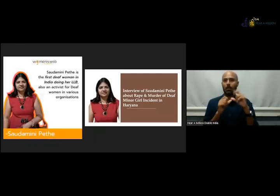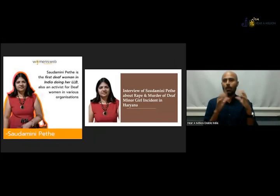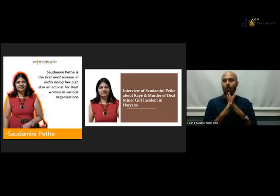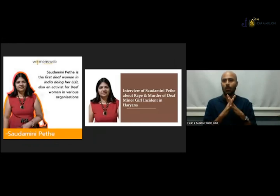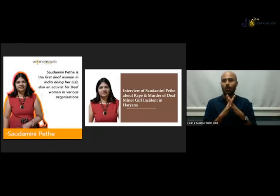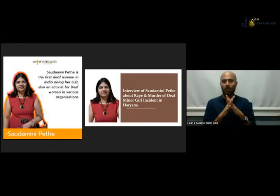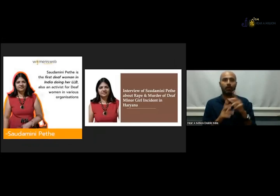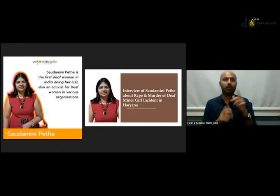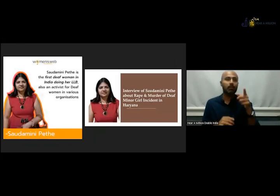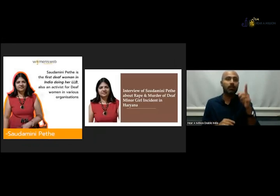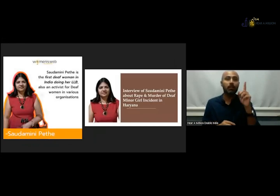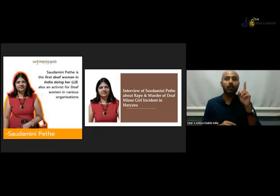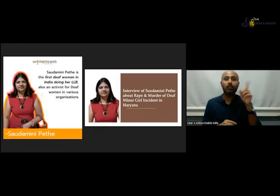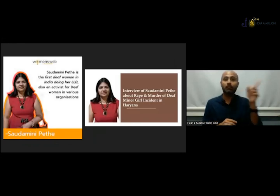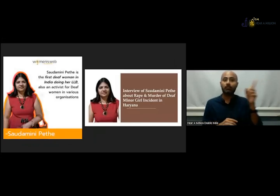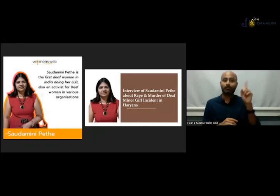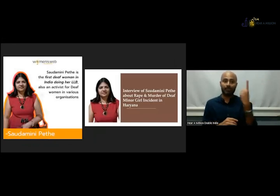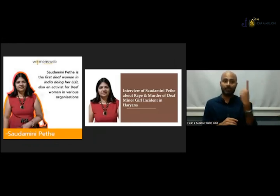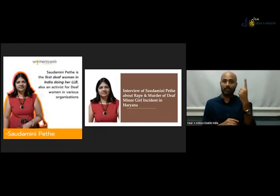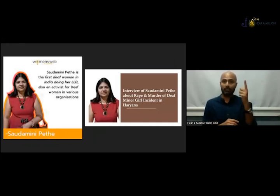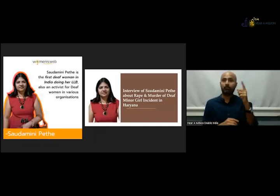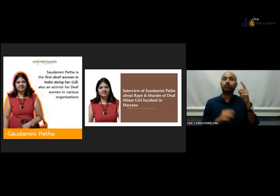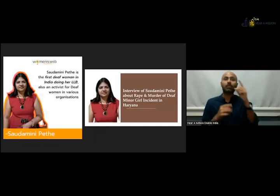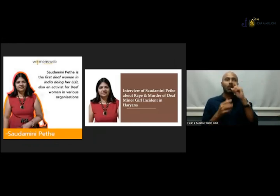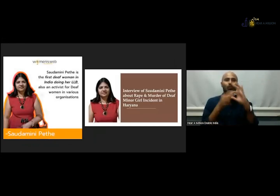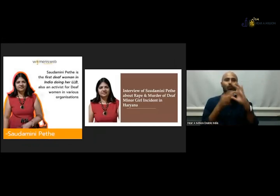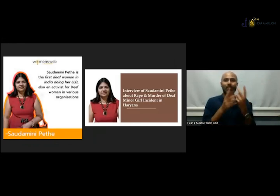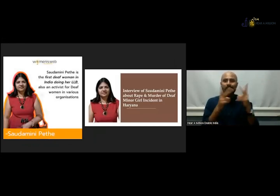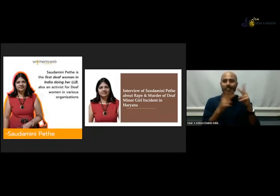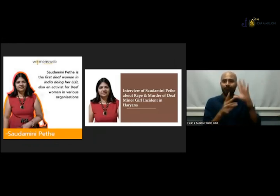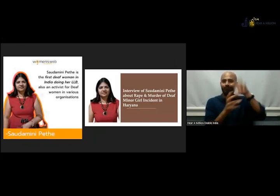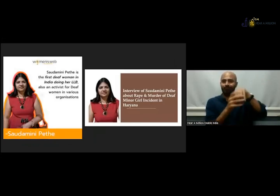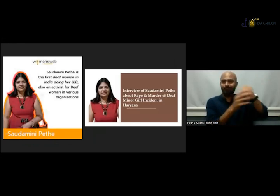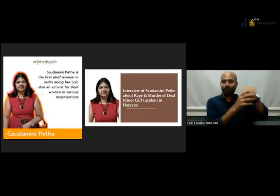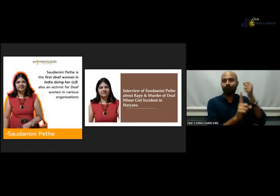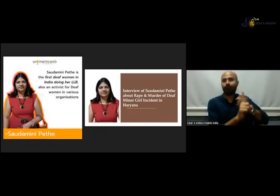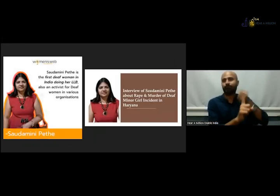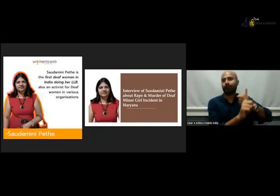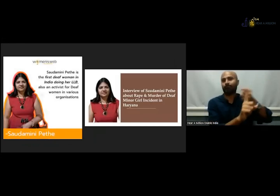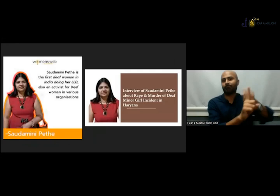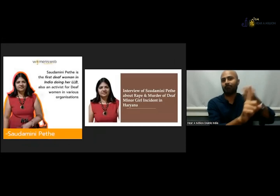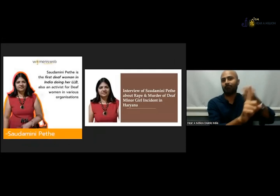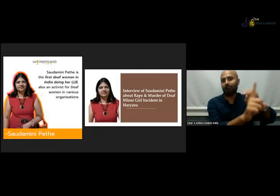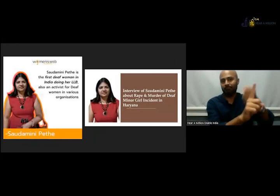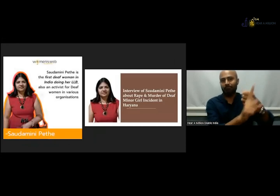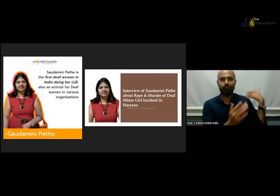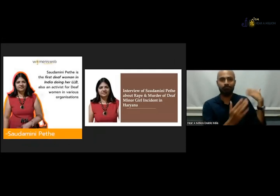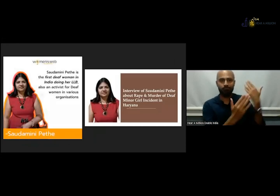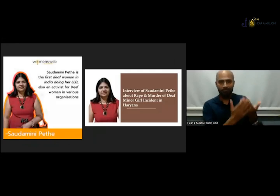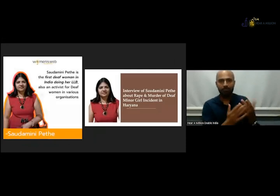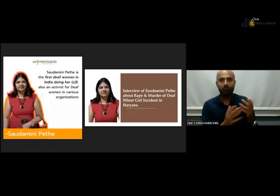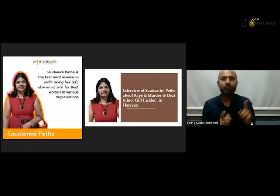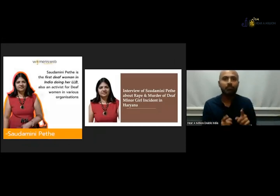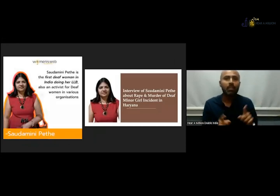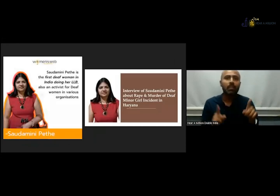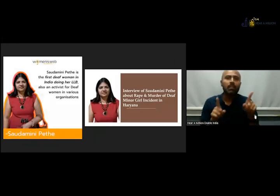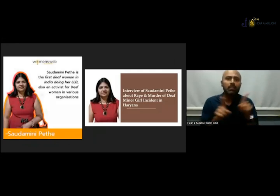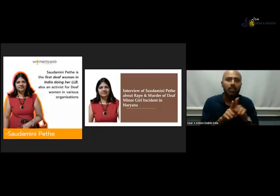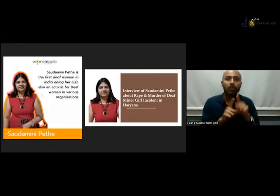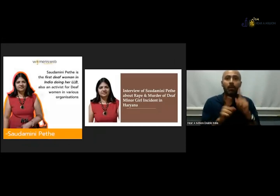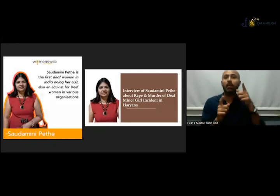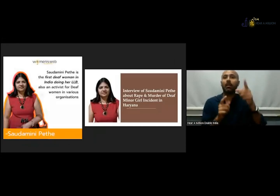You can see that Sudamani was the first deaf lawyer, and she was involved